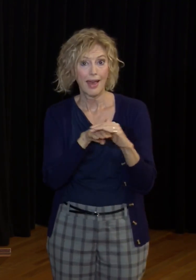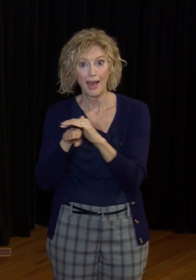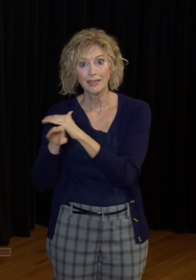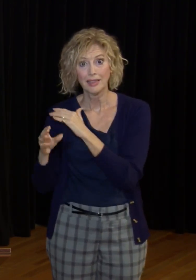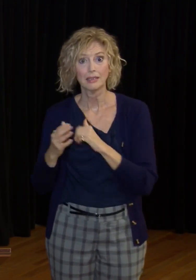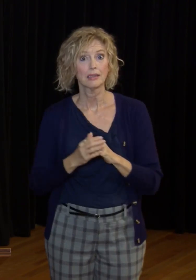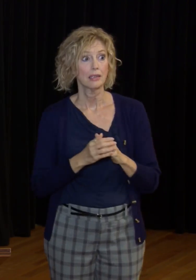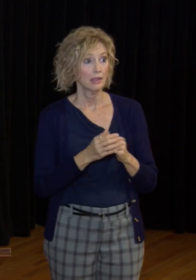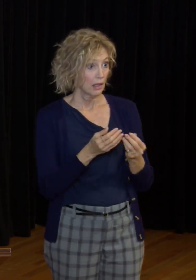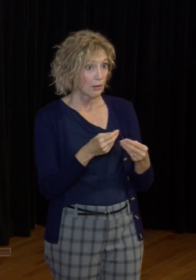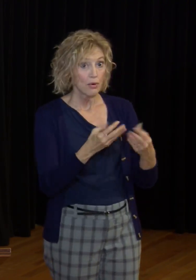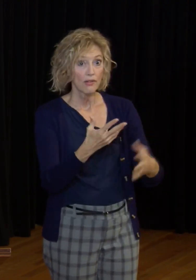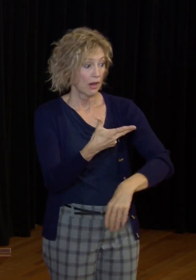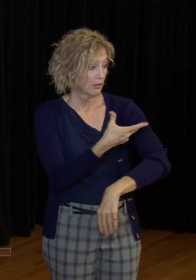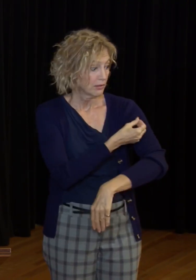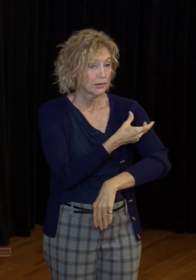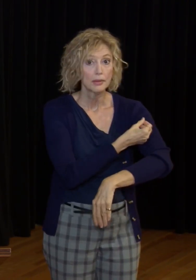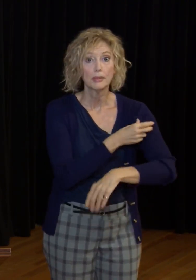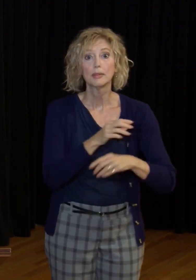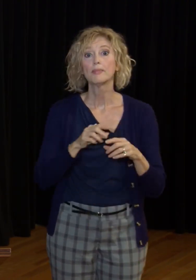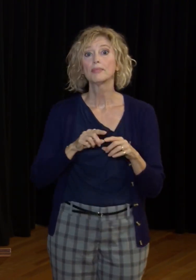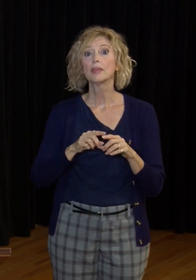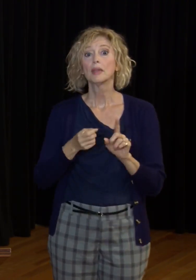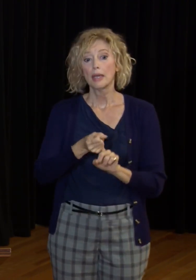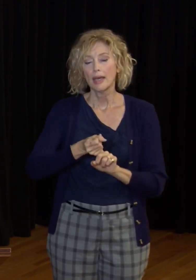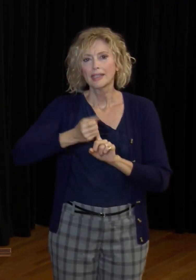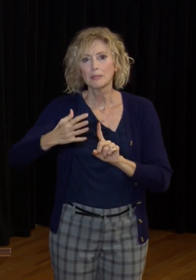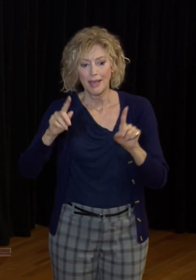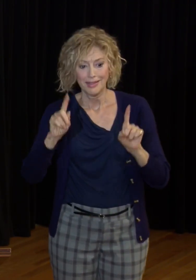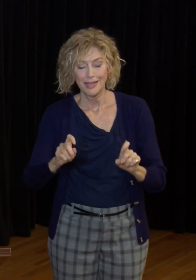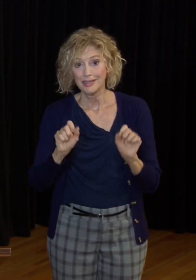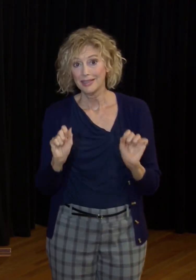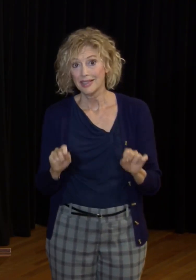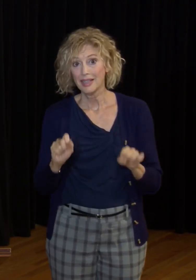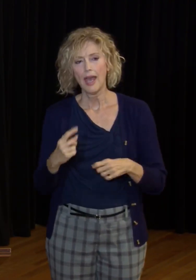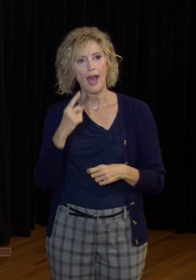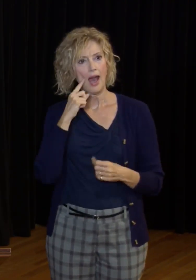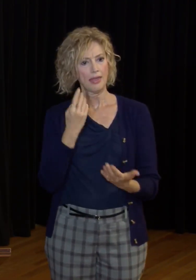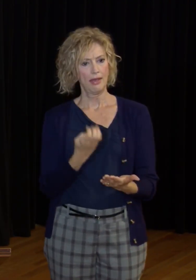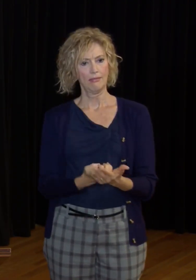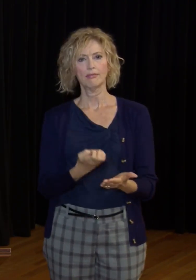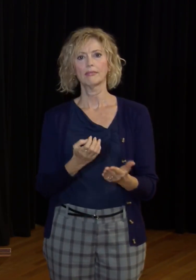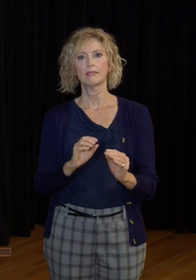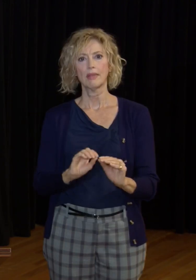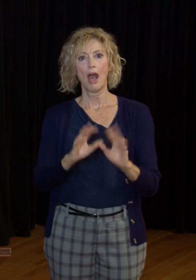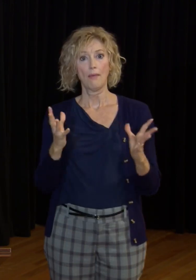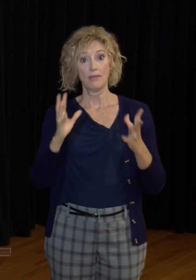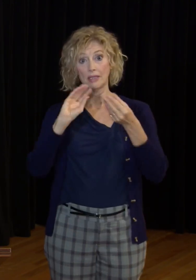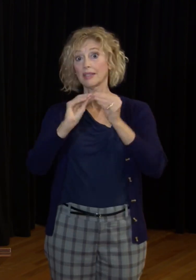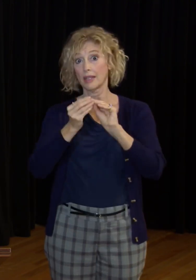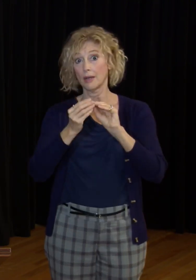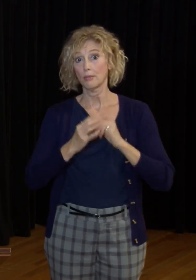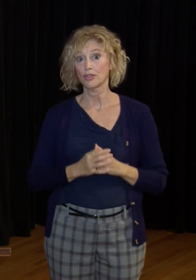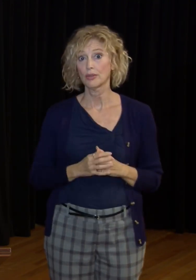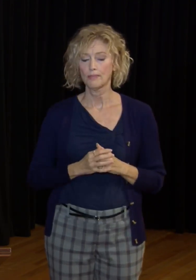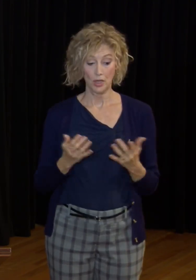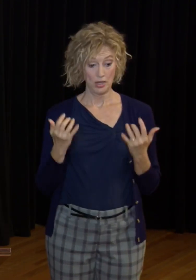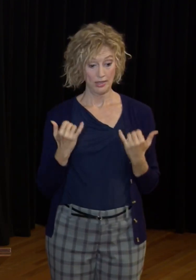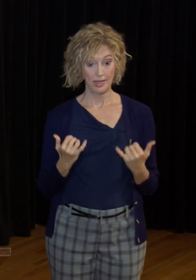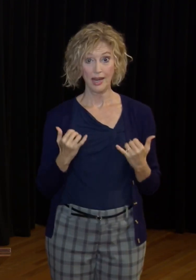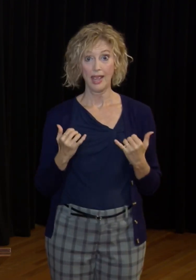get people vaccinated, but we've expanded our testing capability, you know, and I think it's evidenced in the numbers. So right now, as